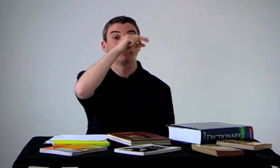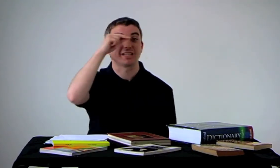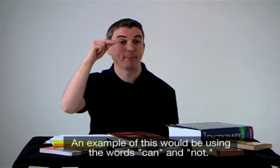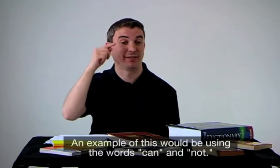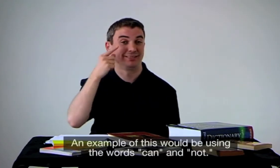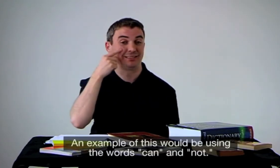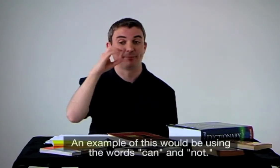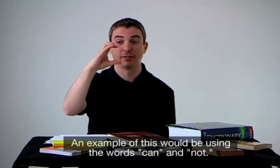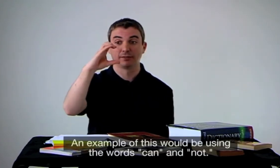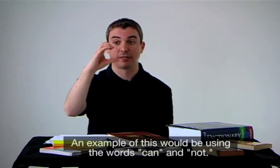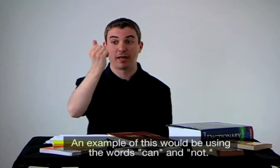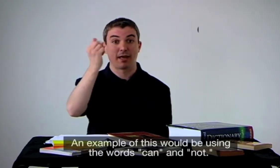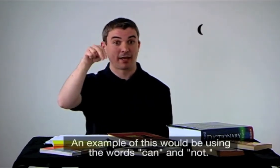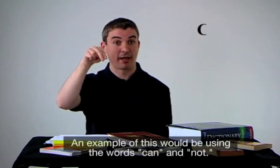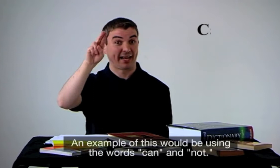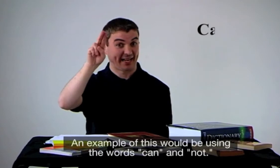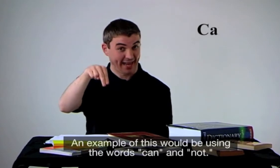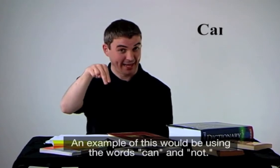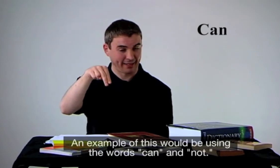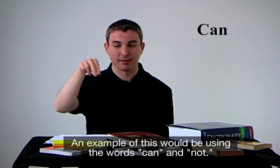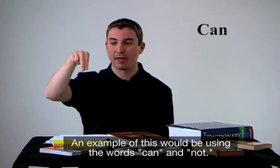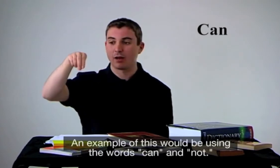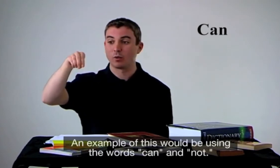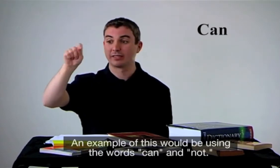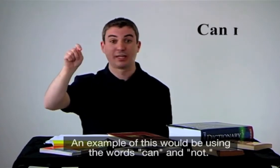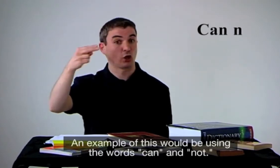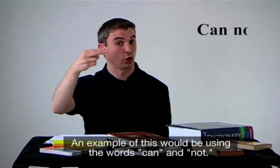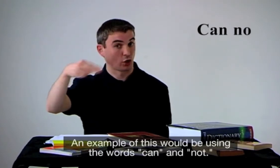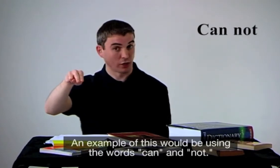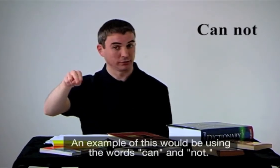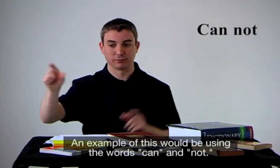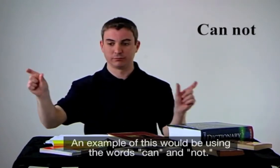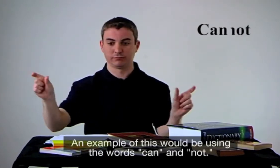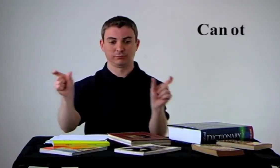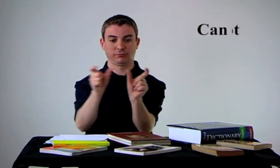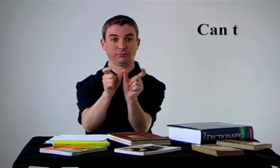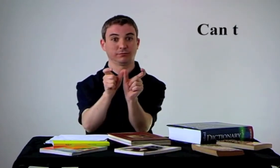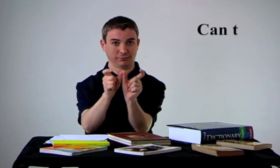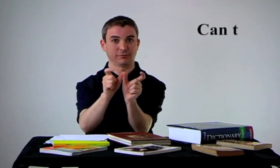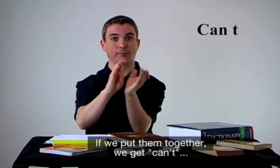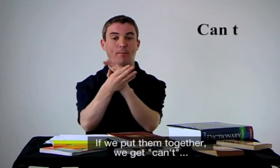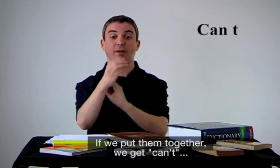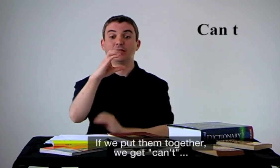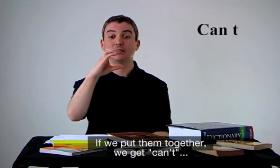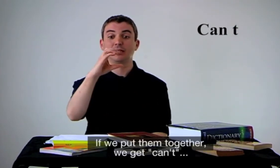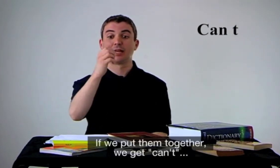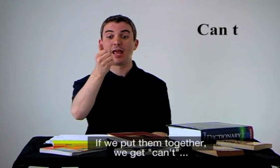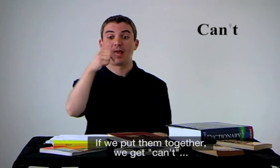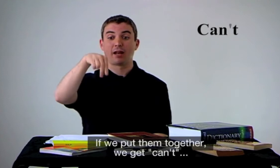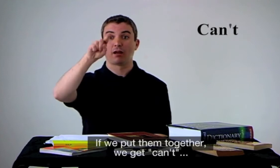An example of this would be using the words can and not. If we put them together, we get